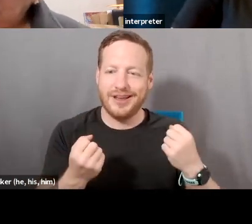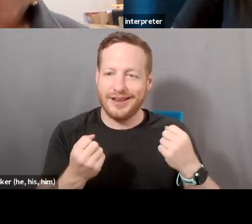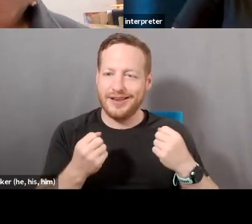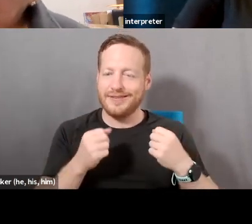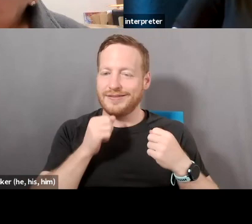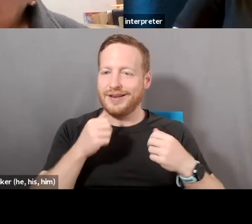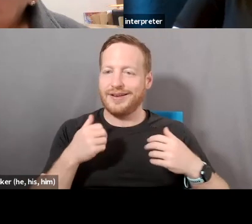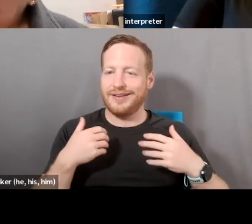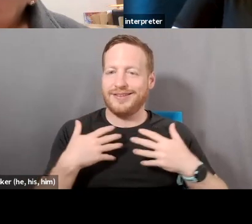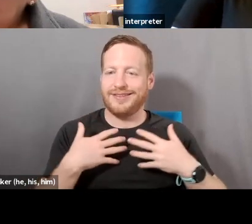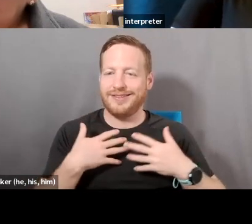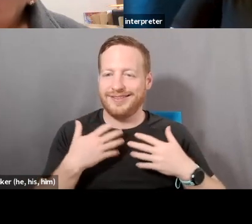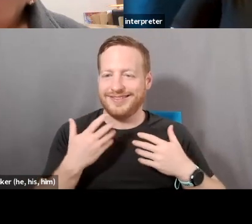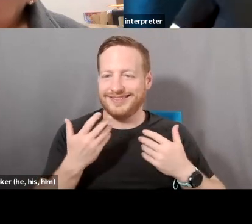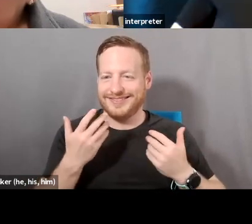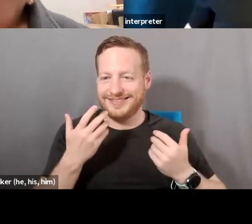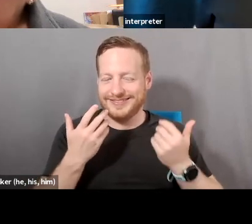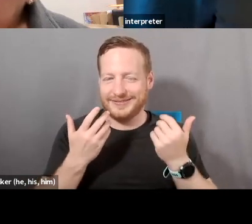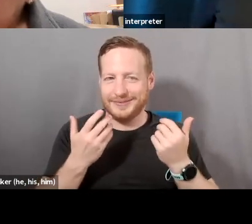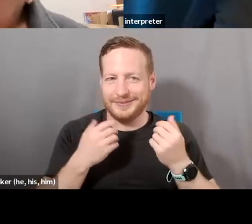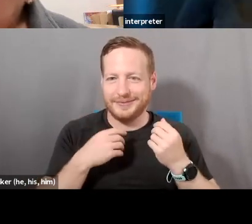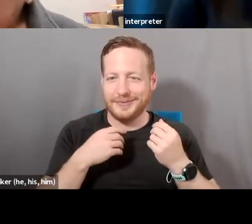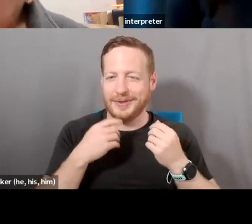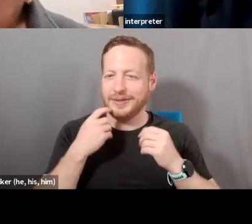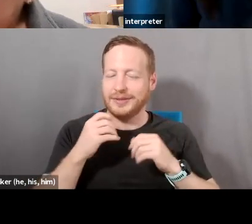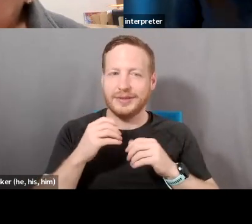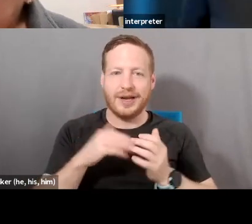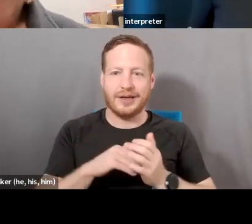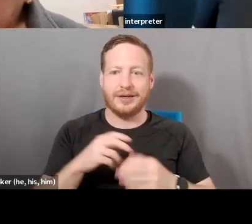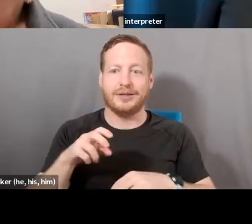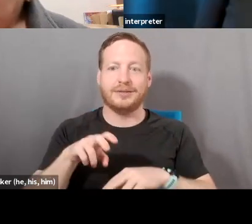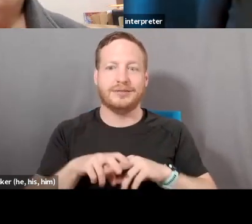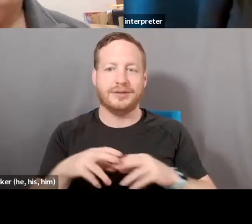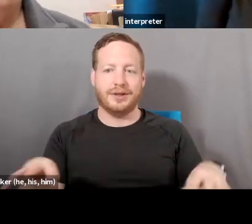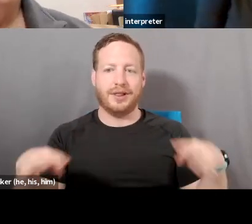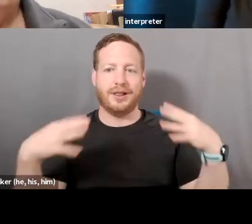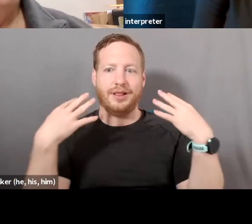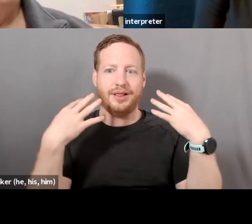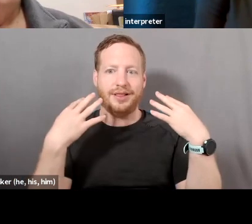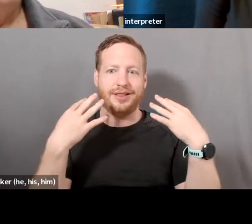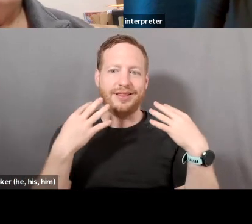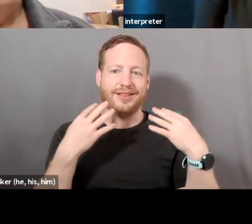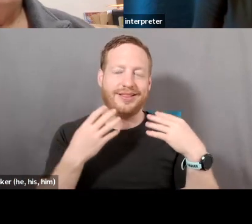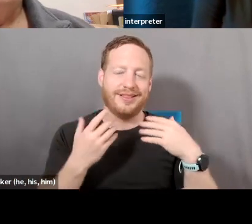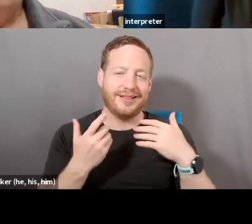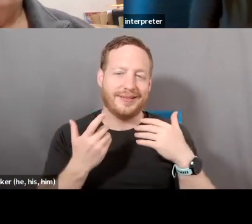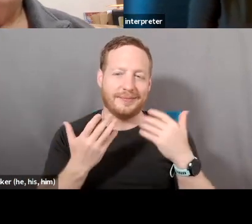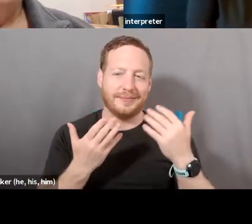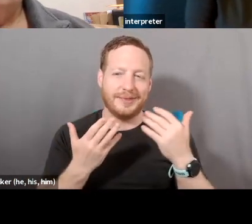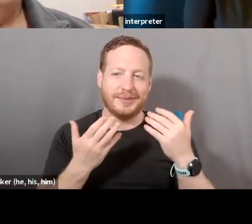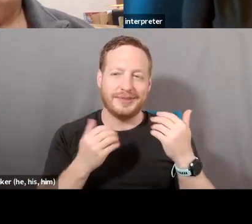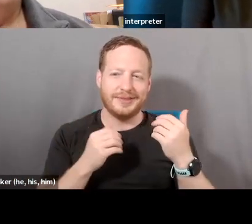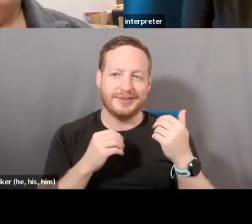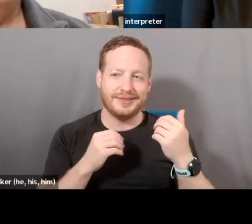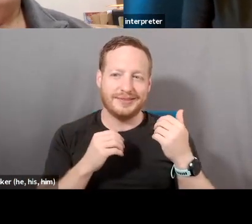But I guess we need people who are kind of brave and not afraid to come forward. Because sitting on a